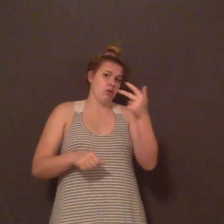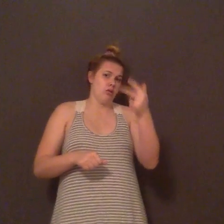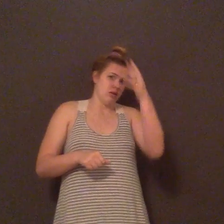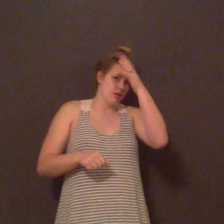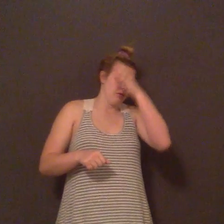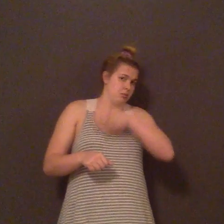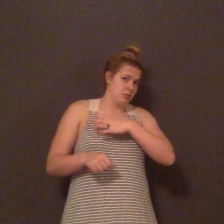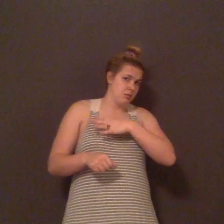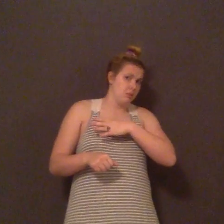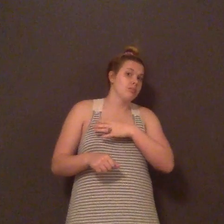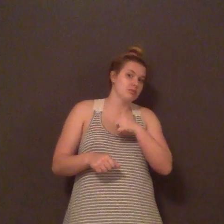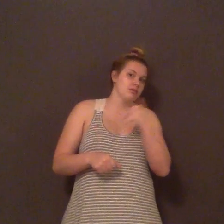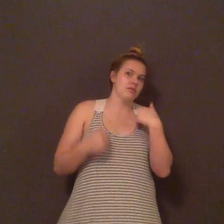a little competition ahead of you, don't you?